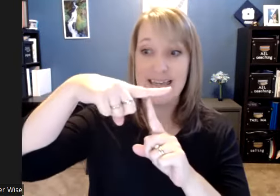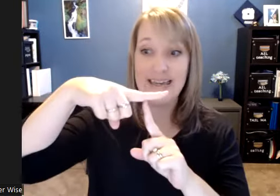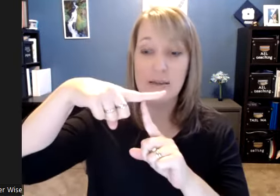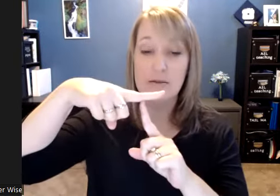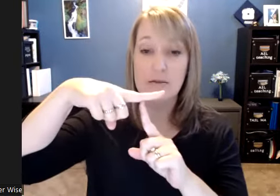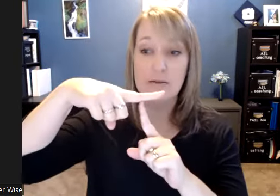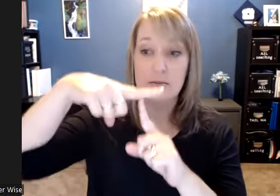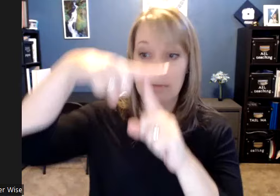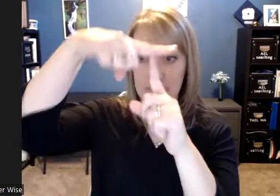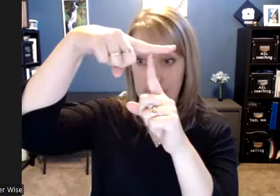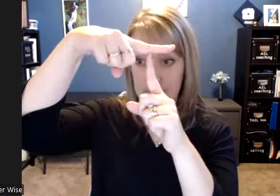T.